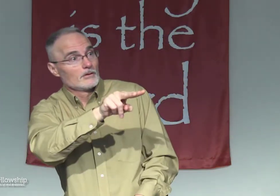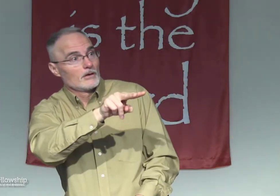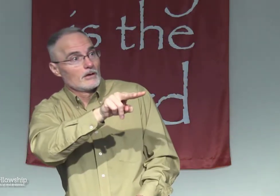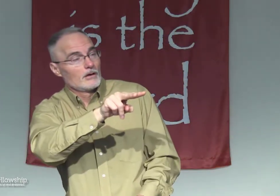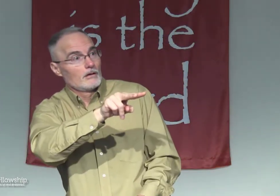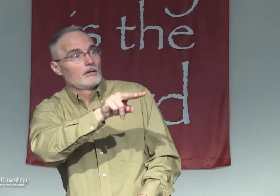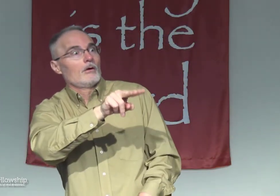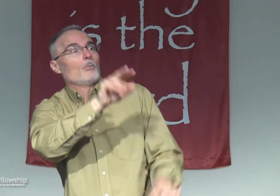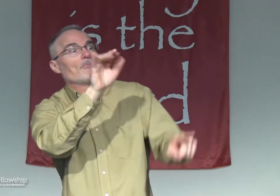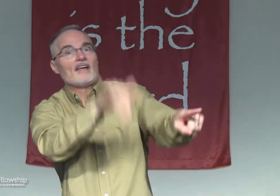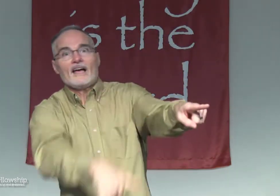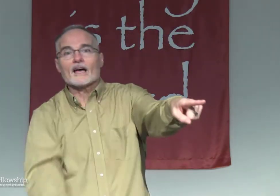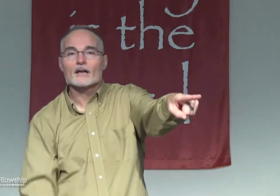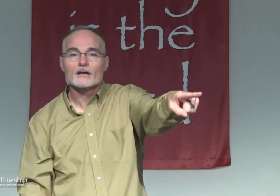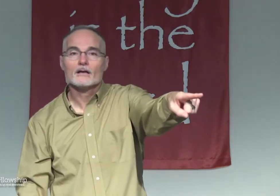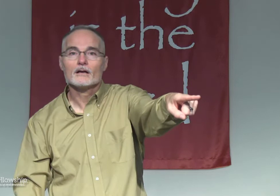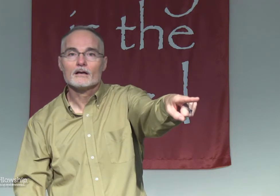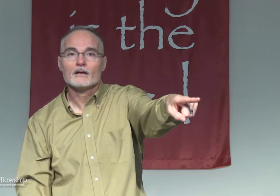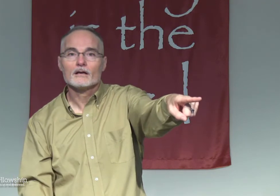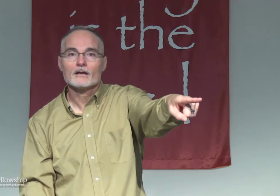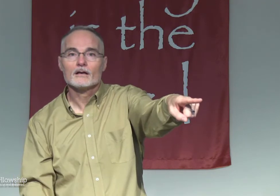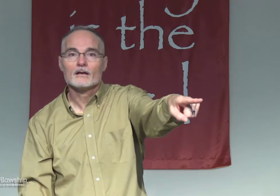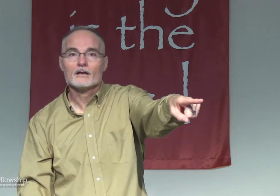should look to Jesus for that.